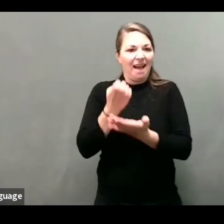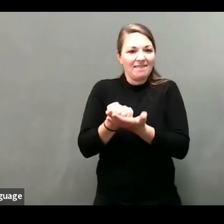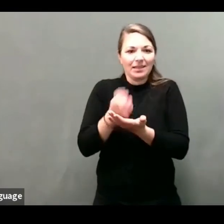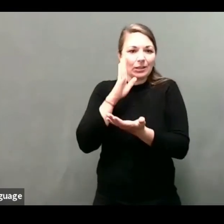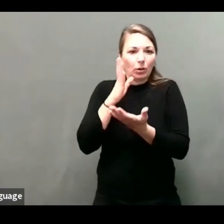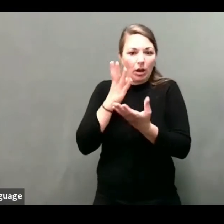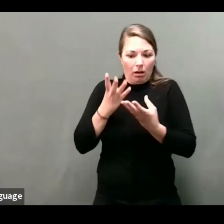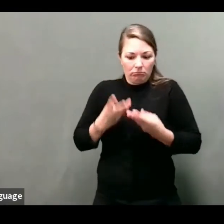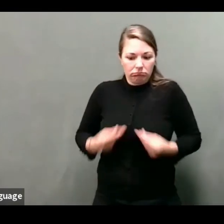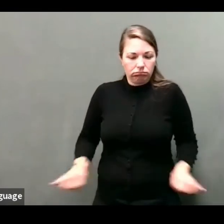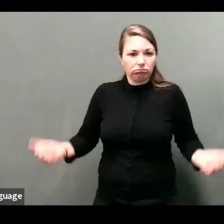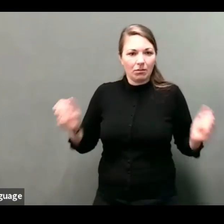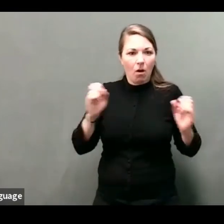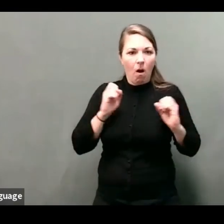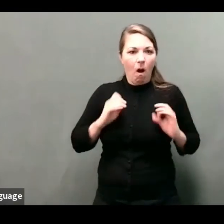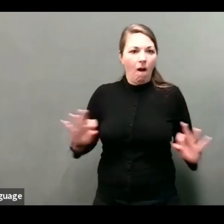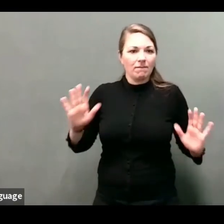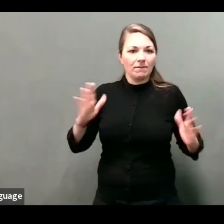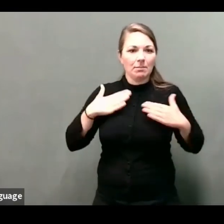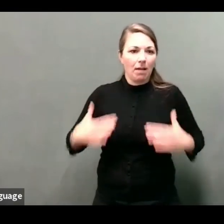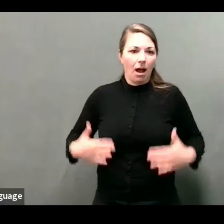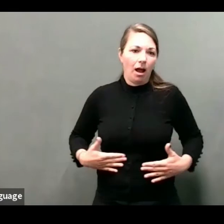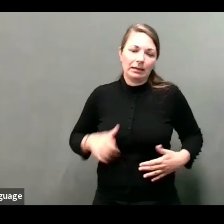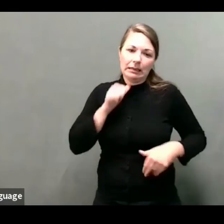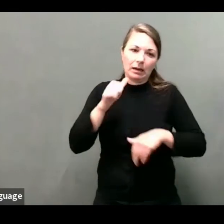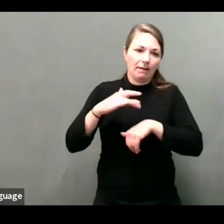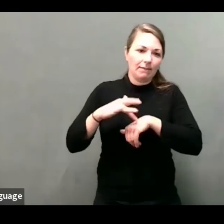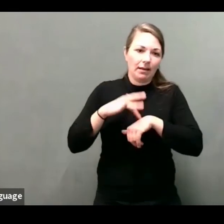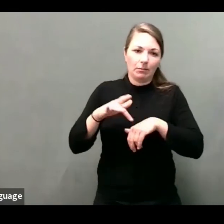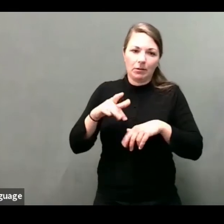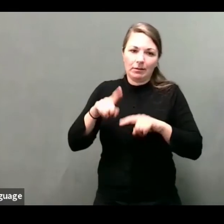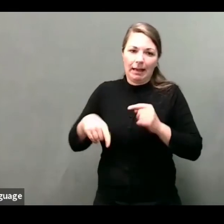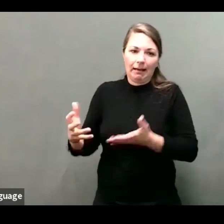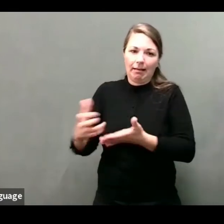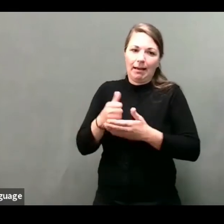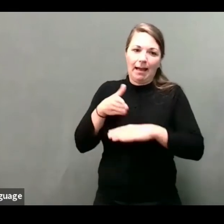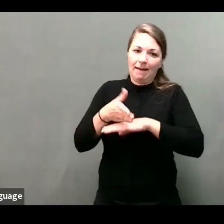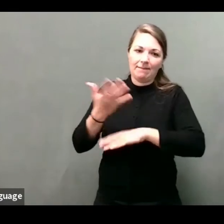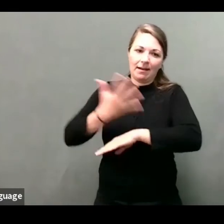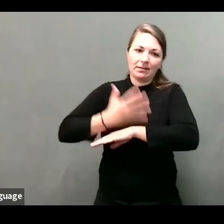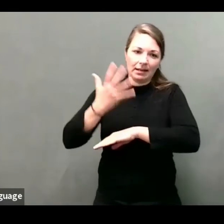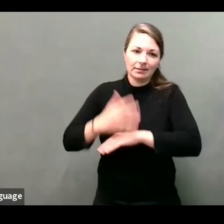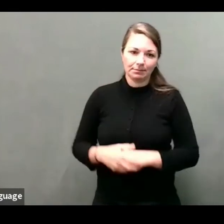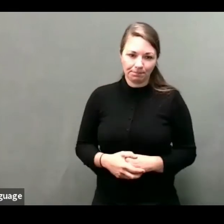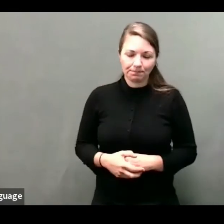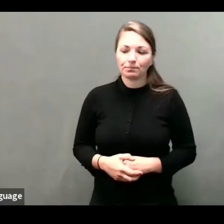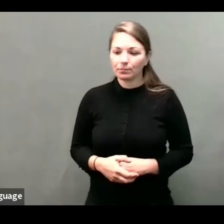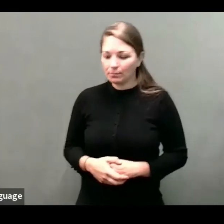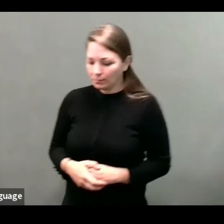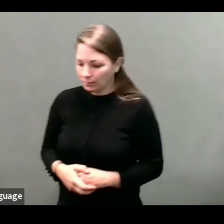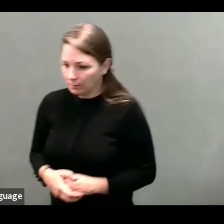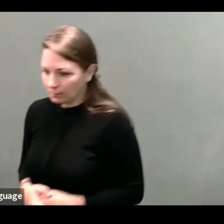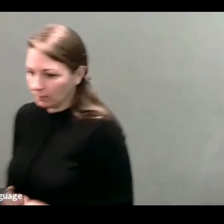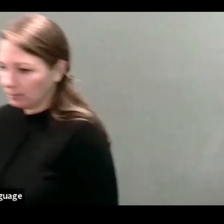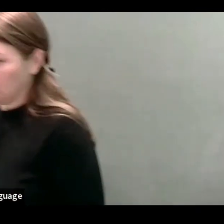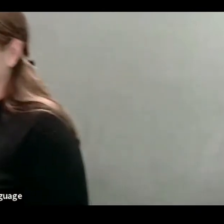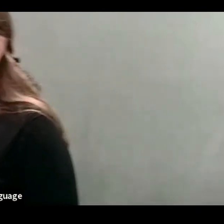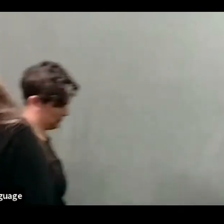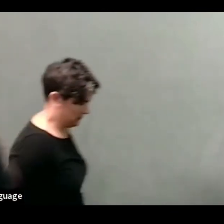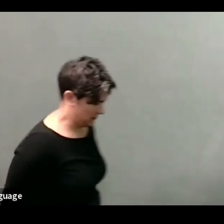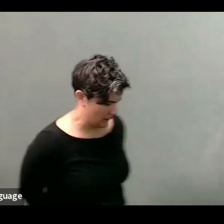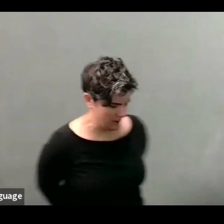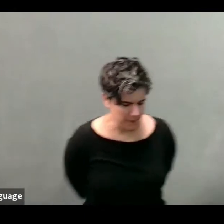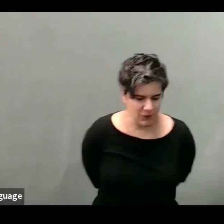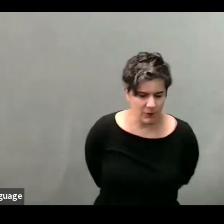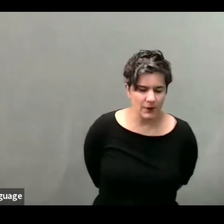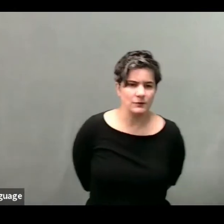be collected after or by the 5-day mark. A few things that sometimes patients want